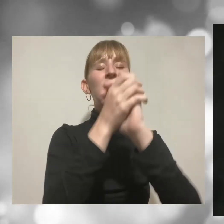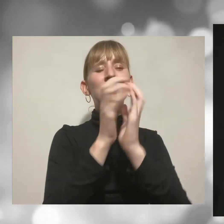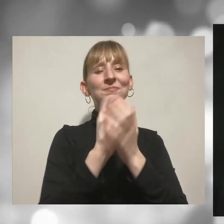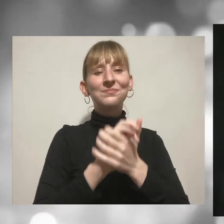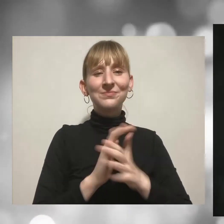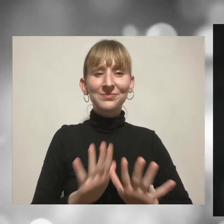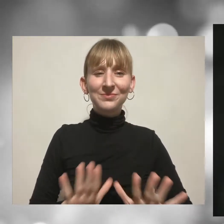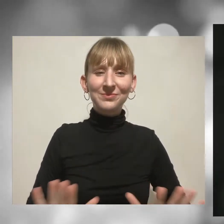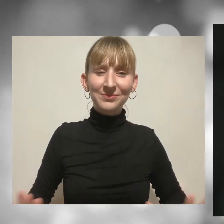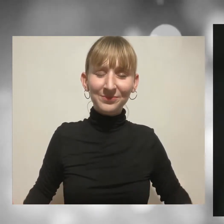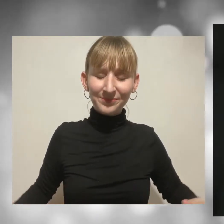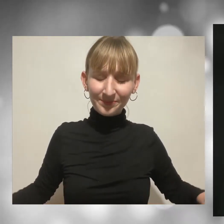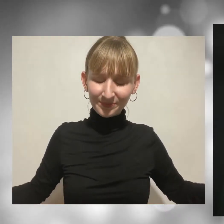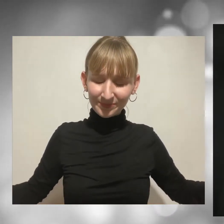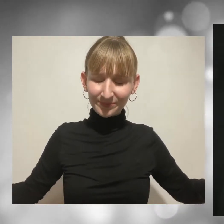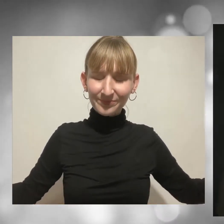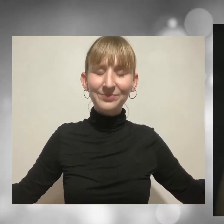peace.